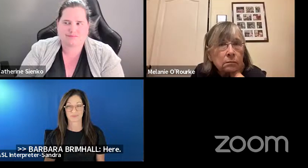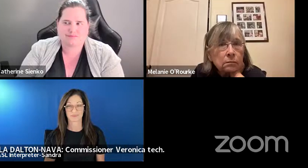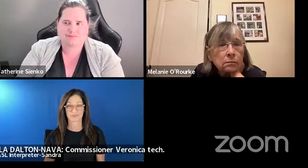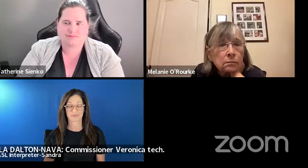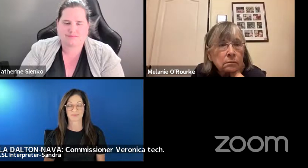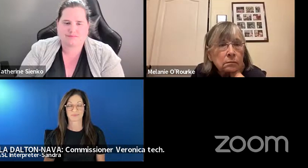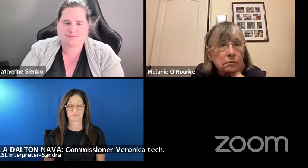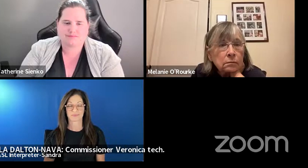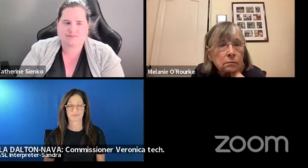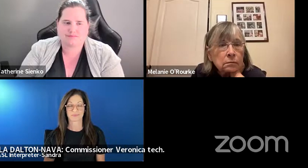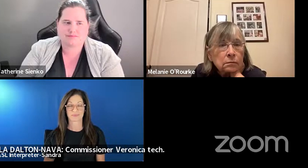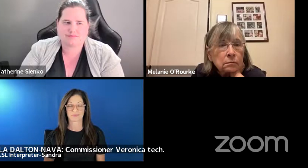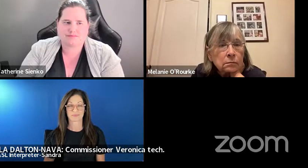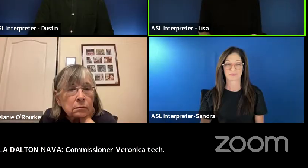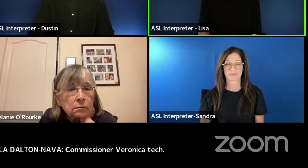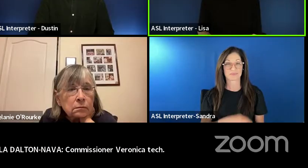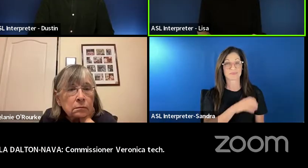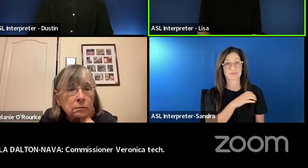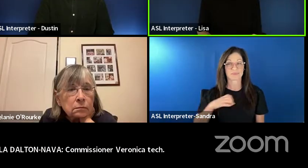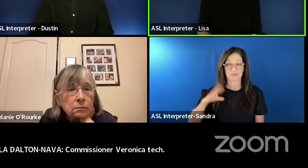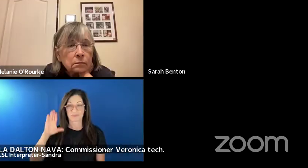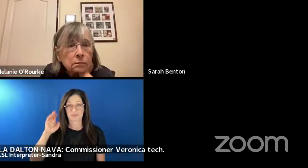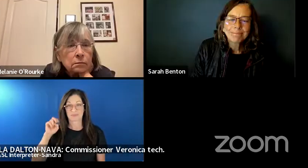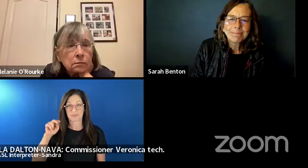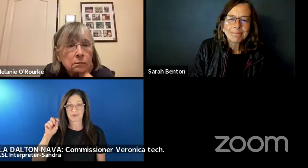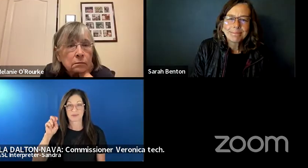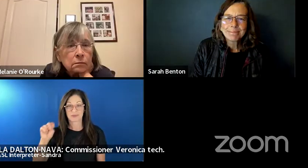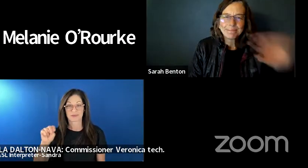Here. Commissioner Benton,